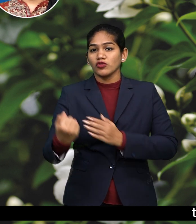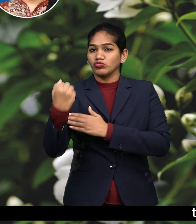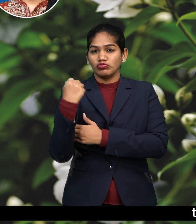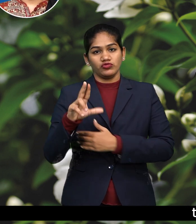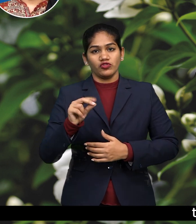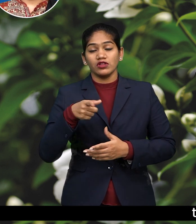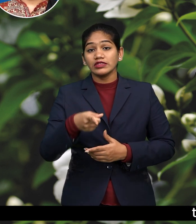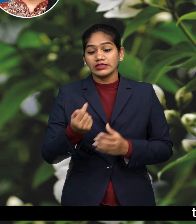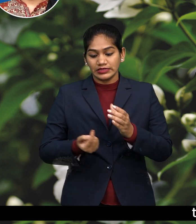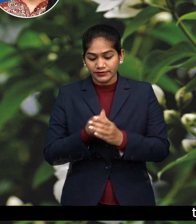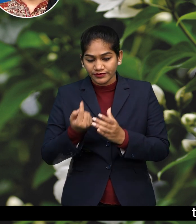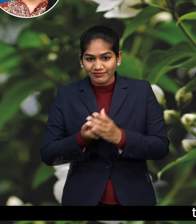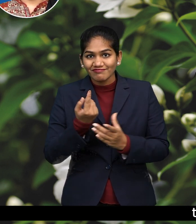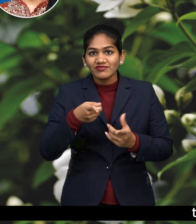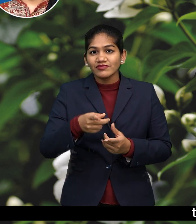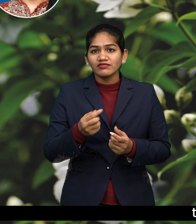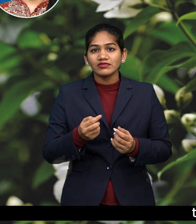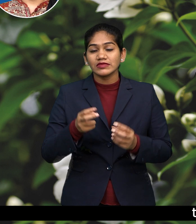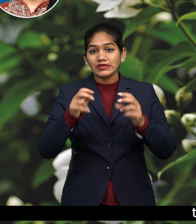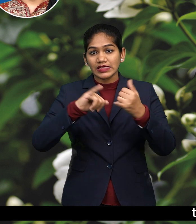to produce seeds.